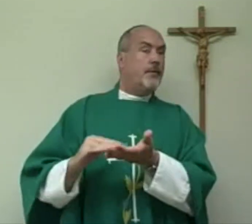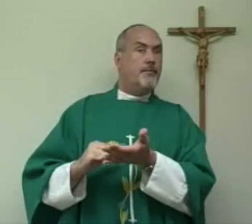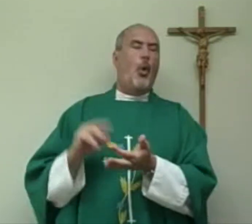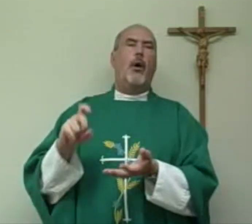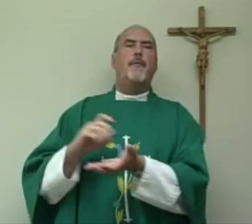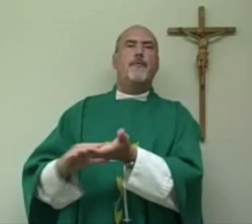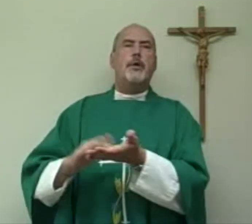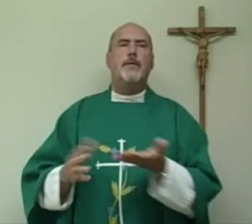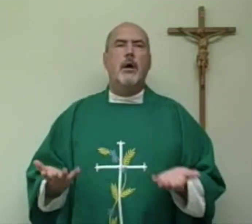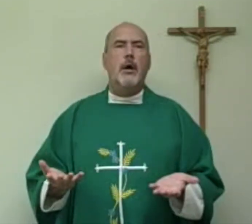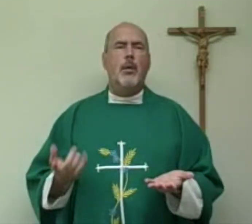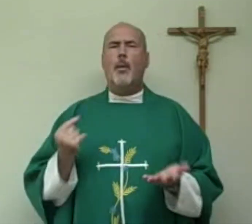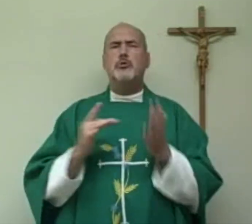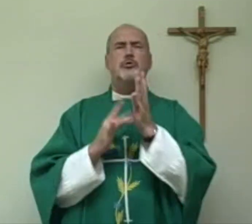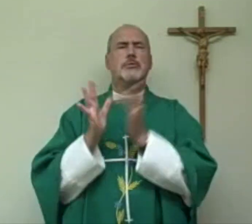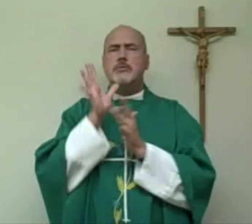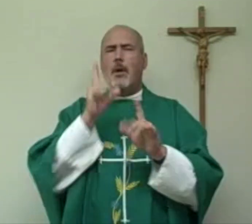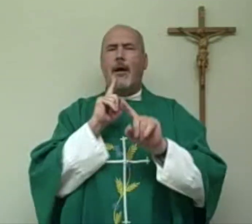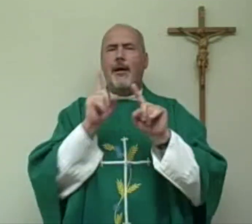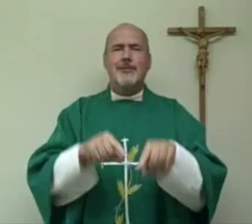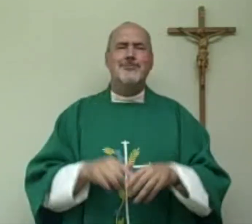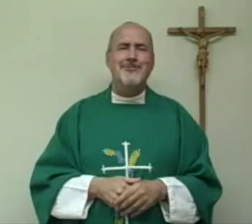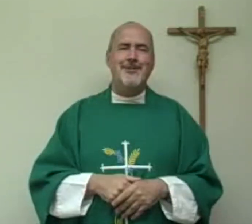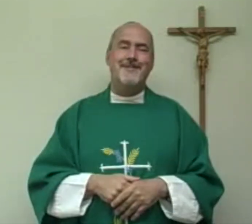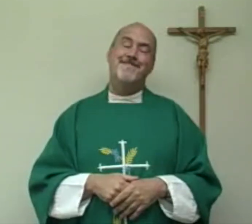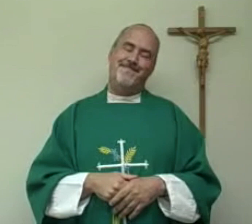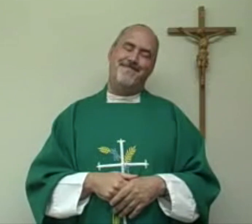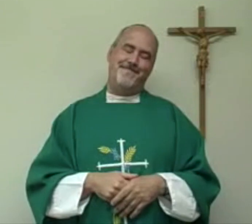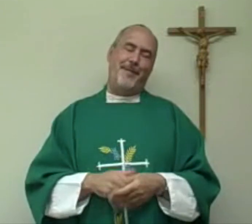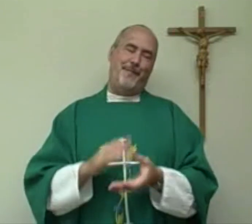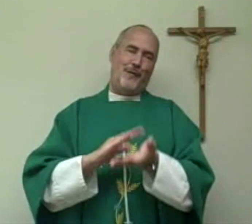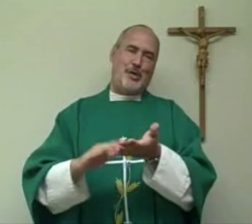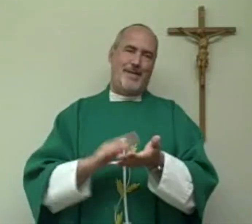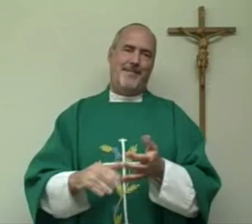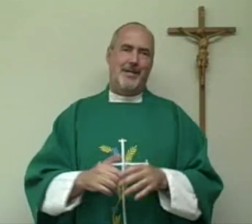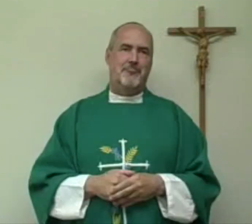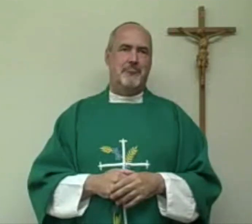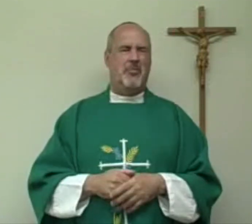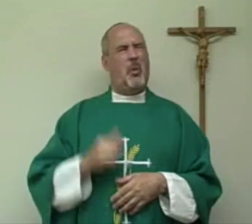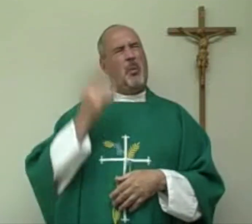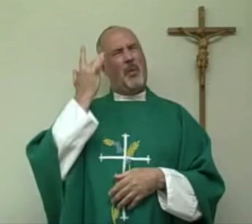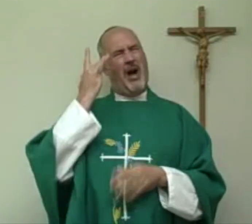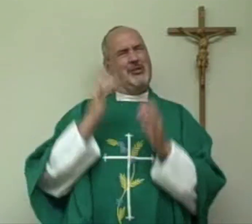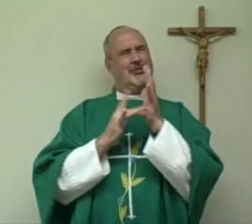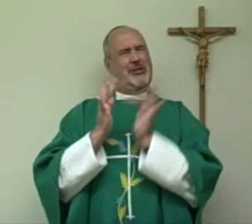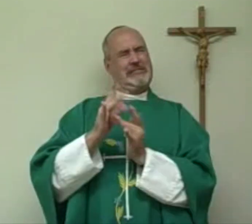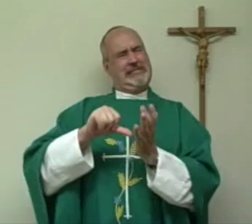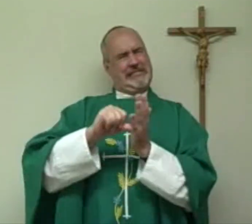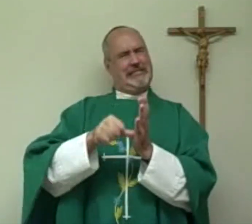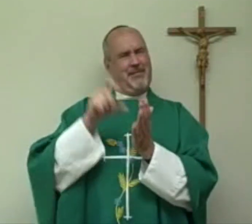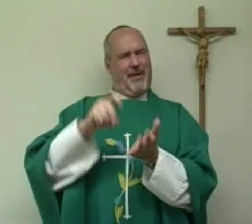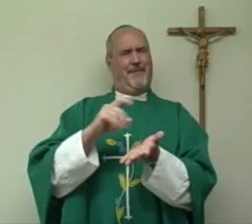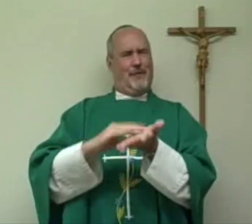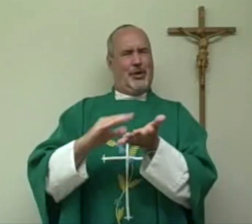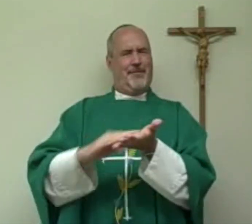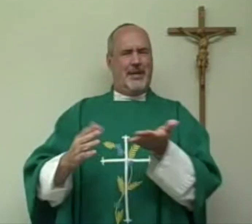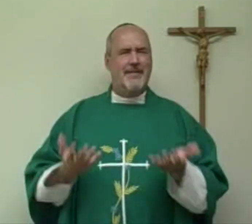should we hold a grudge and refuse to forgive them? Jesus' answer would be to forgive them. And why does